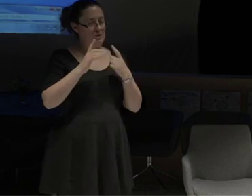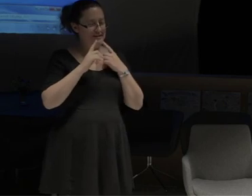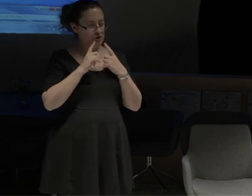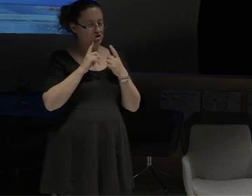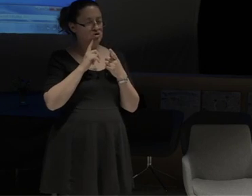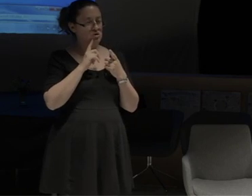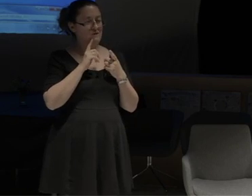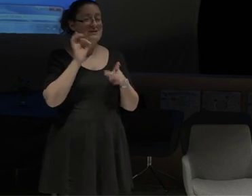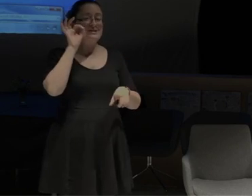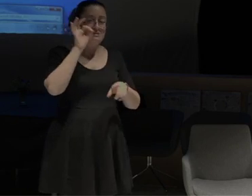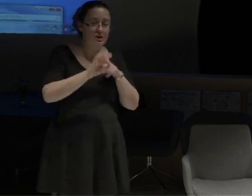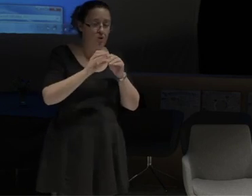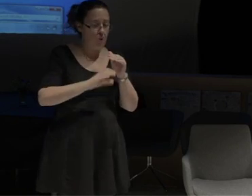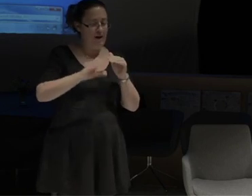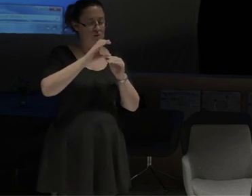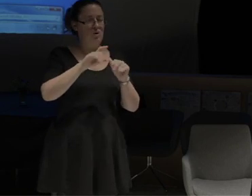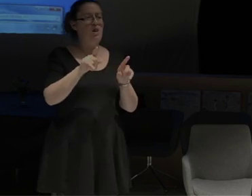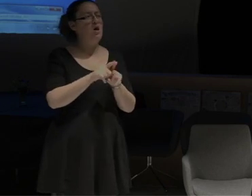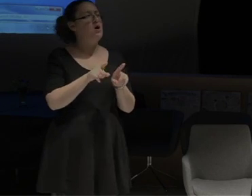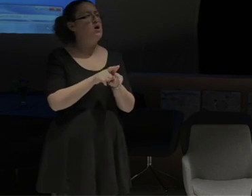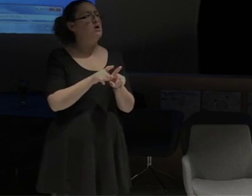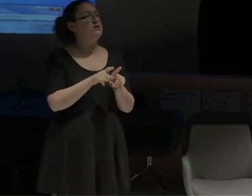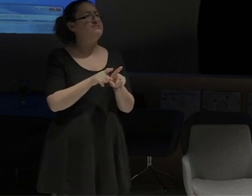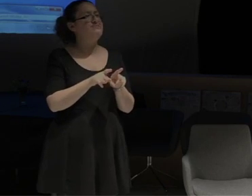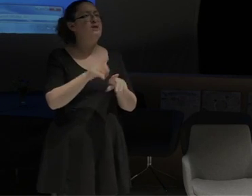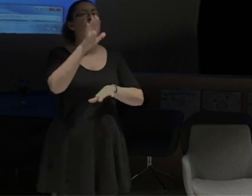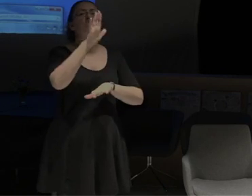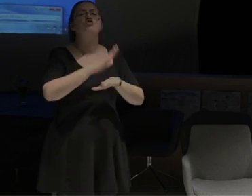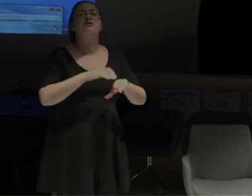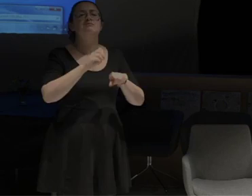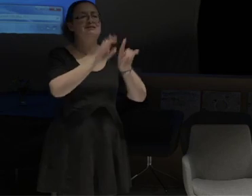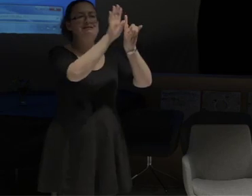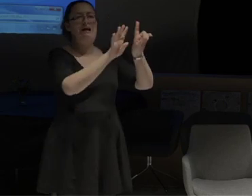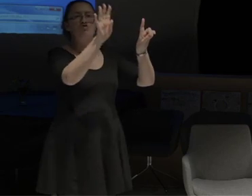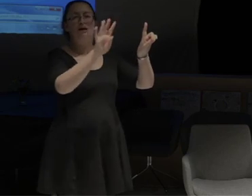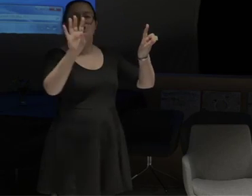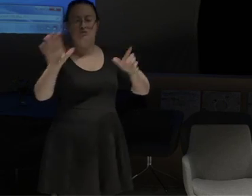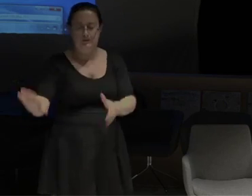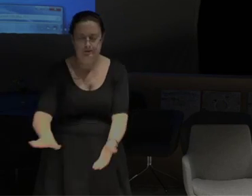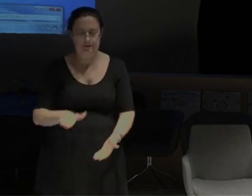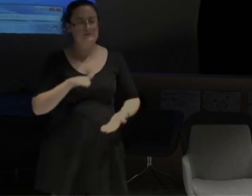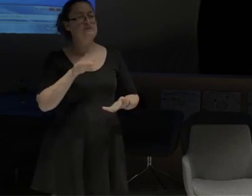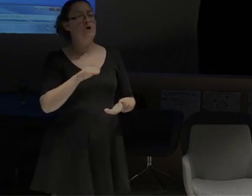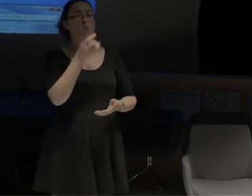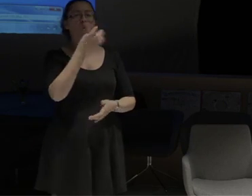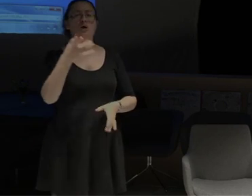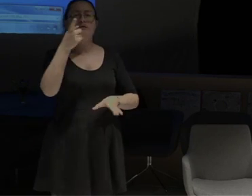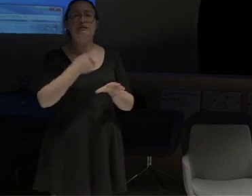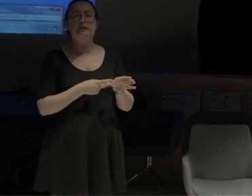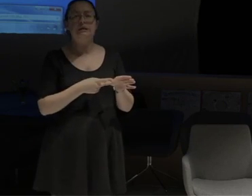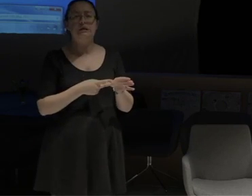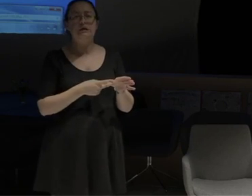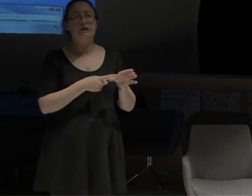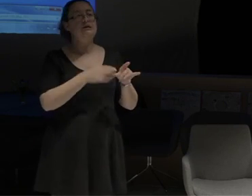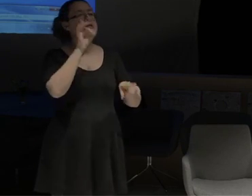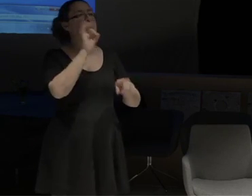add on, it's a bit like getting the Christmas decorations out. It kind of happens once a year when you put something on, and then it kind of goes away into